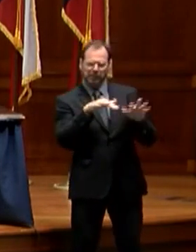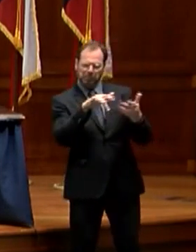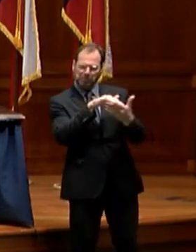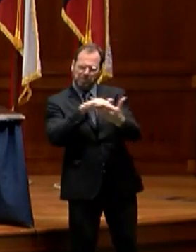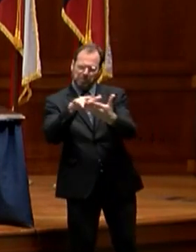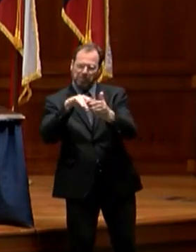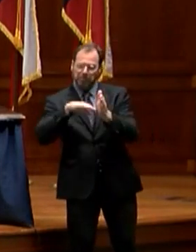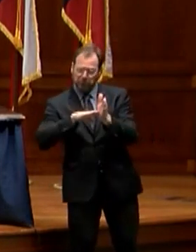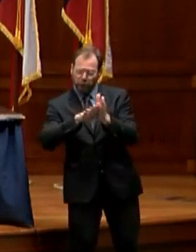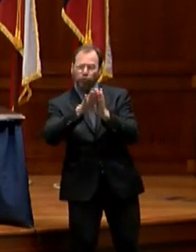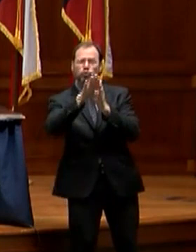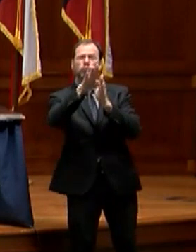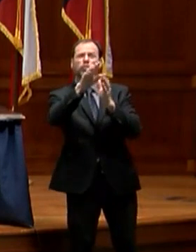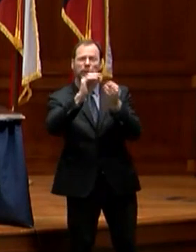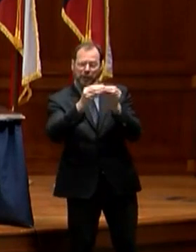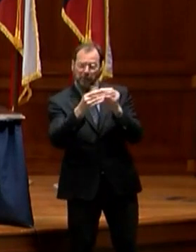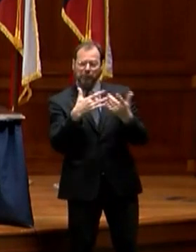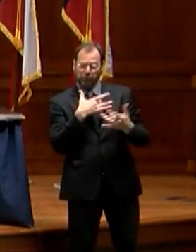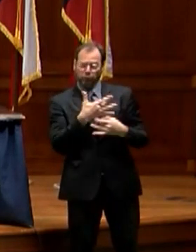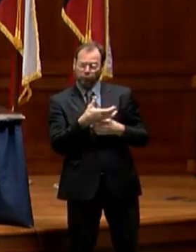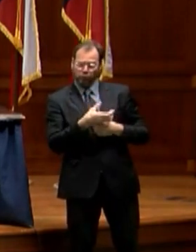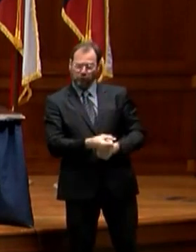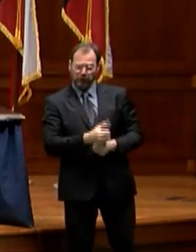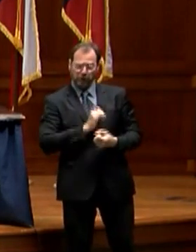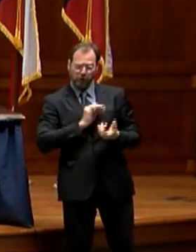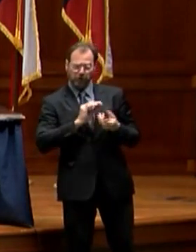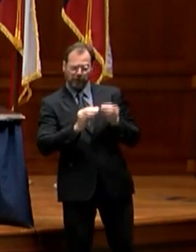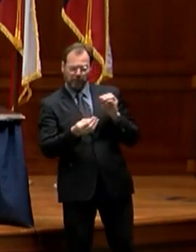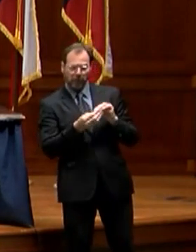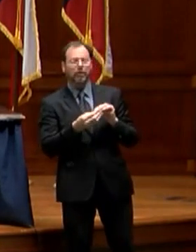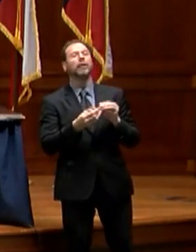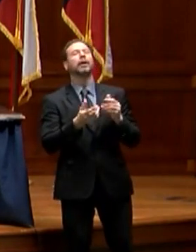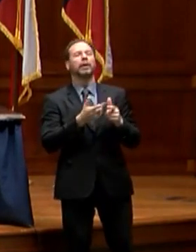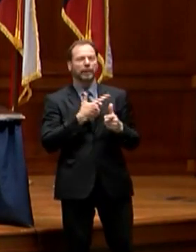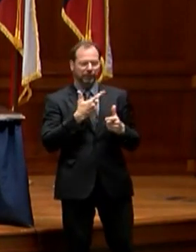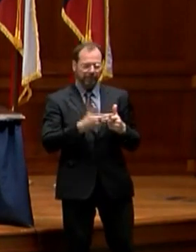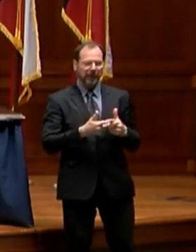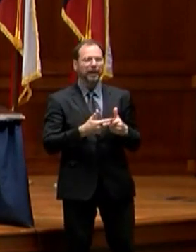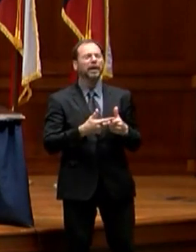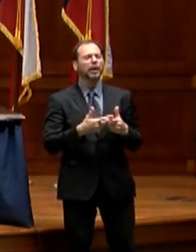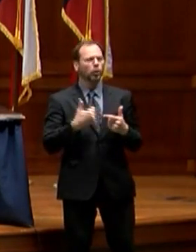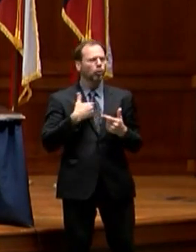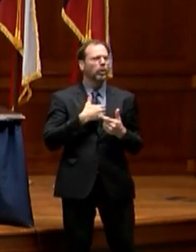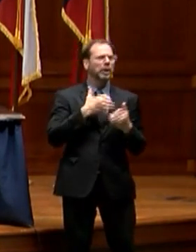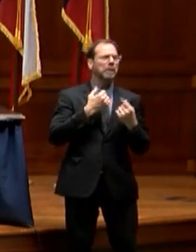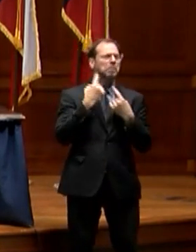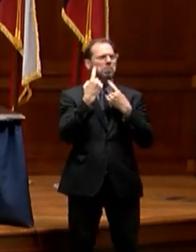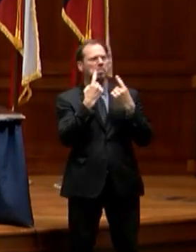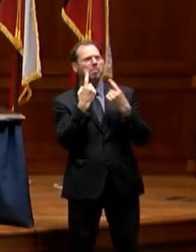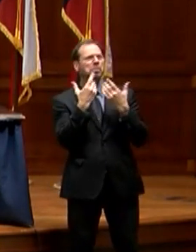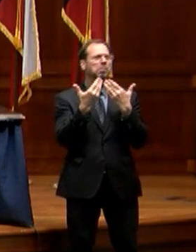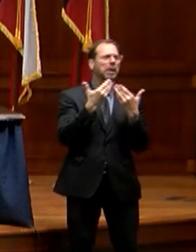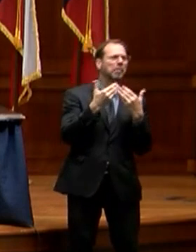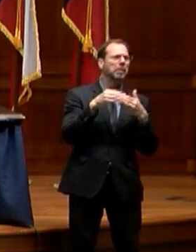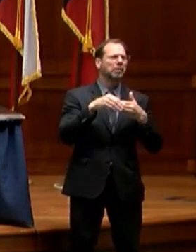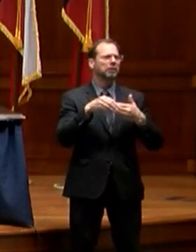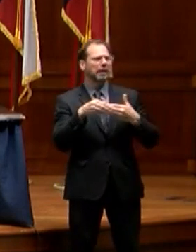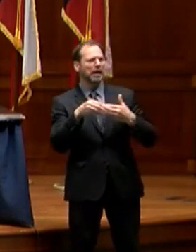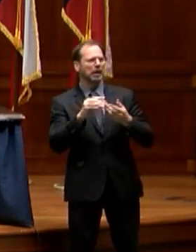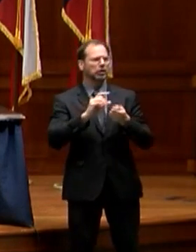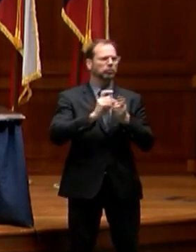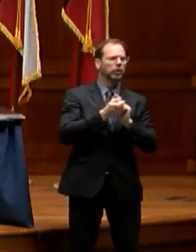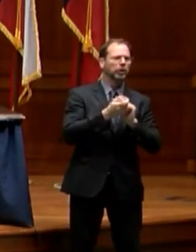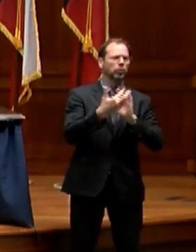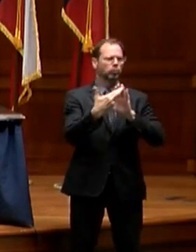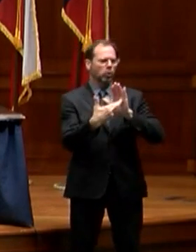the trends, we're confident in the trends, that's going to be the point in time when we can contemplate changes in policy